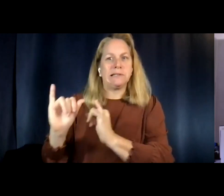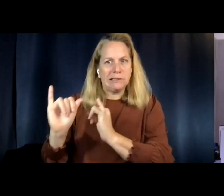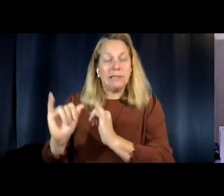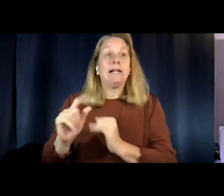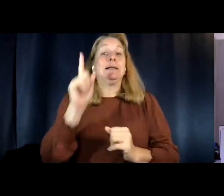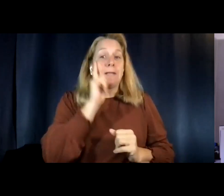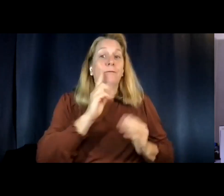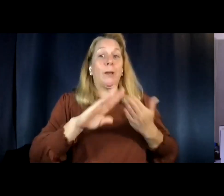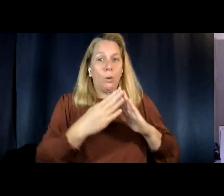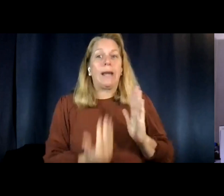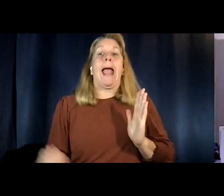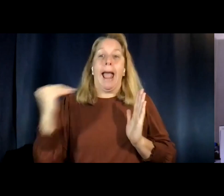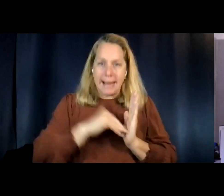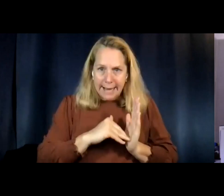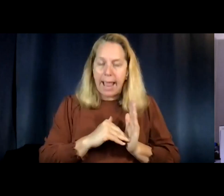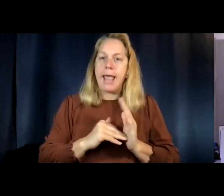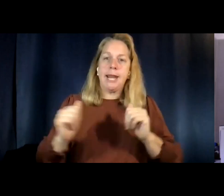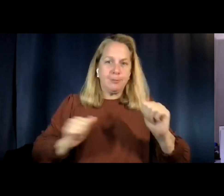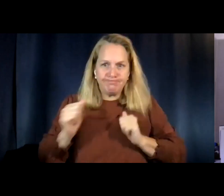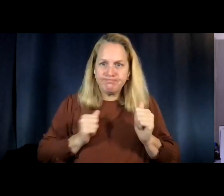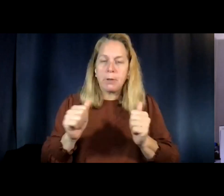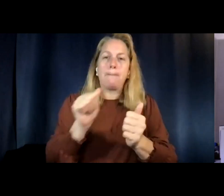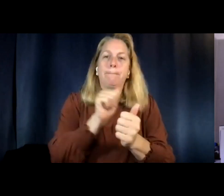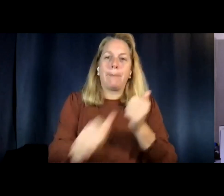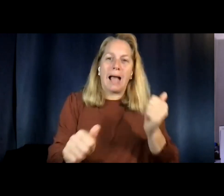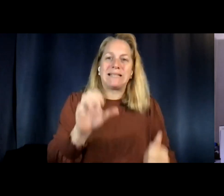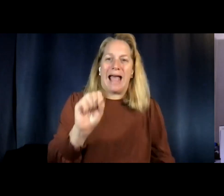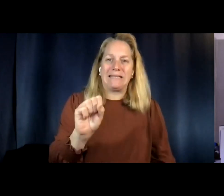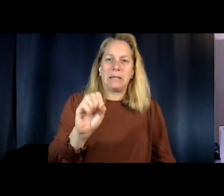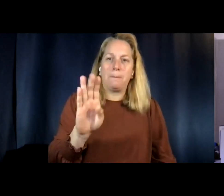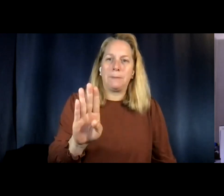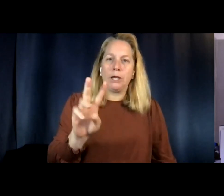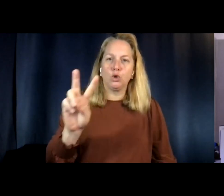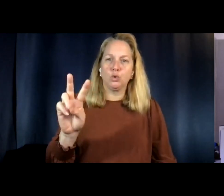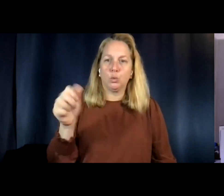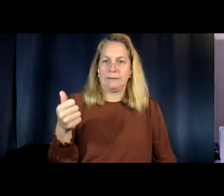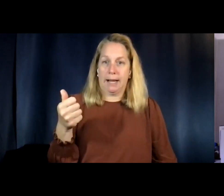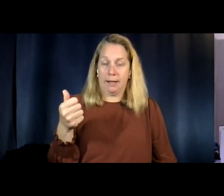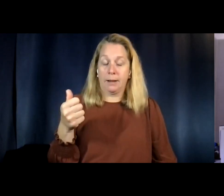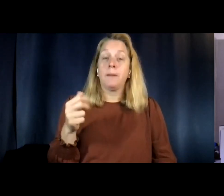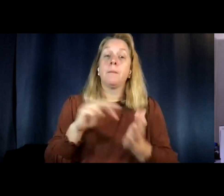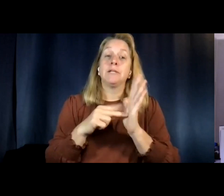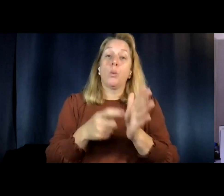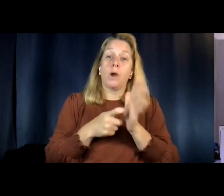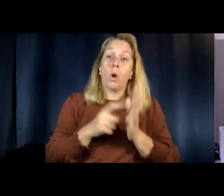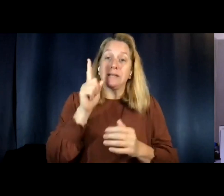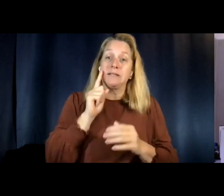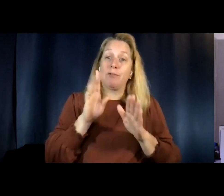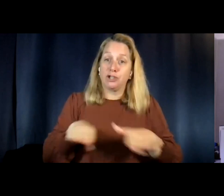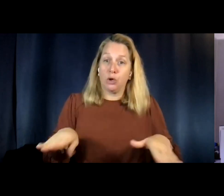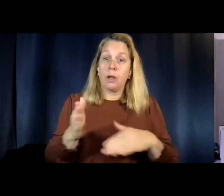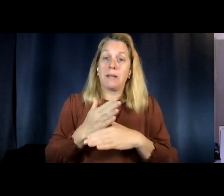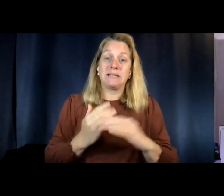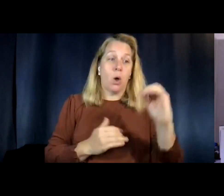community again came in and passed SB 210, which requires deaf children between the ages of 0 to